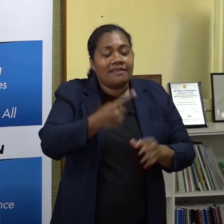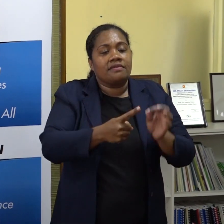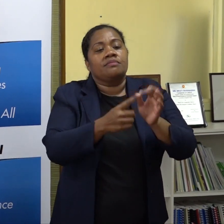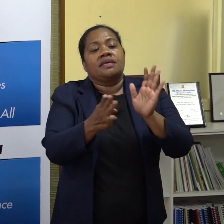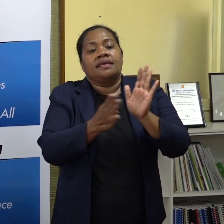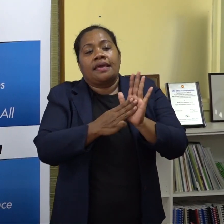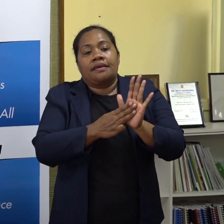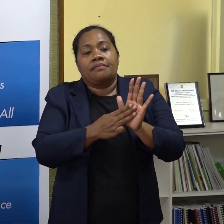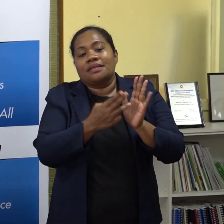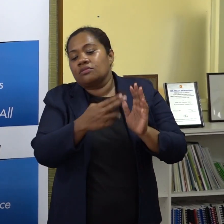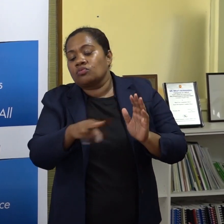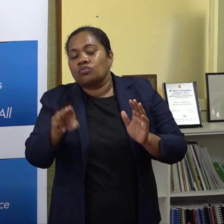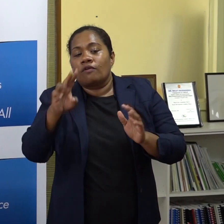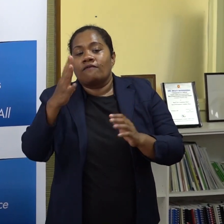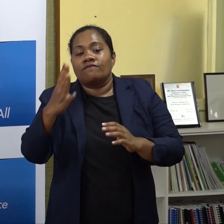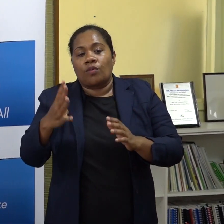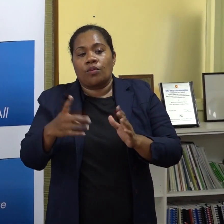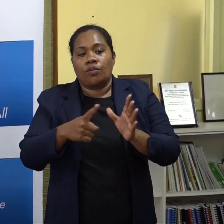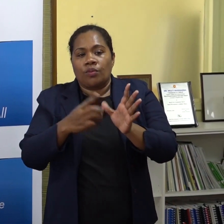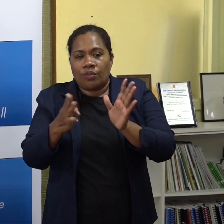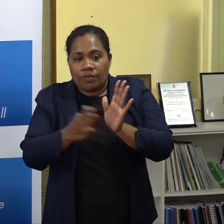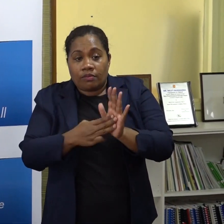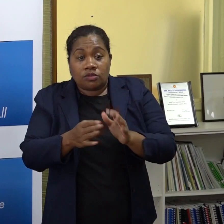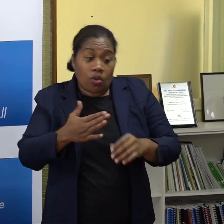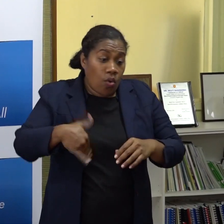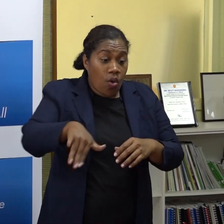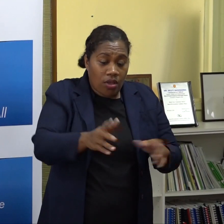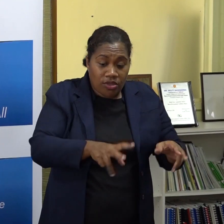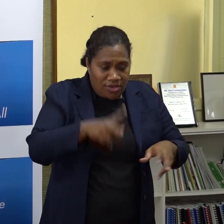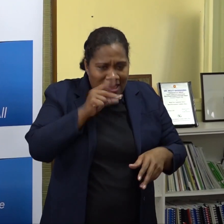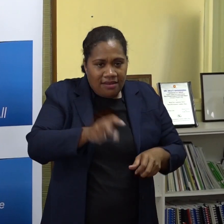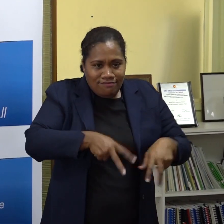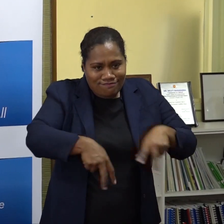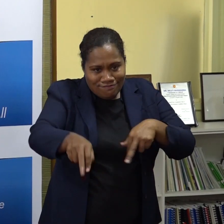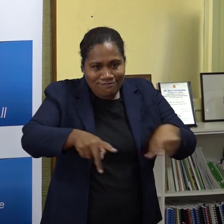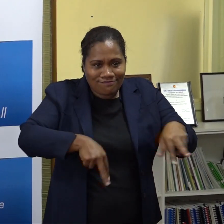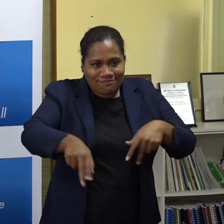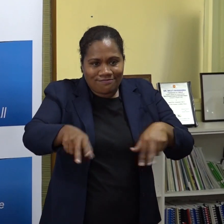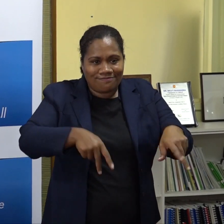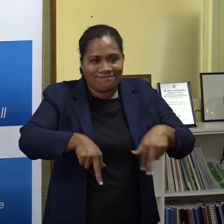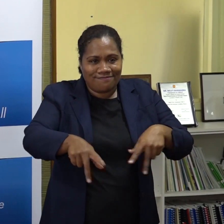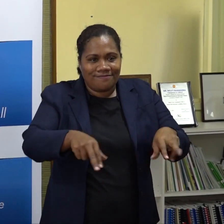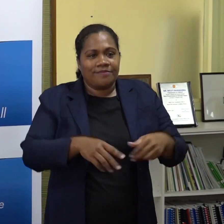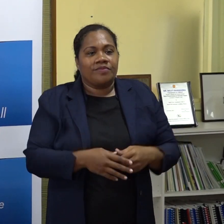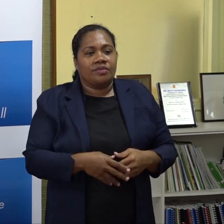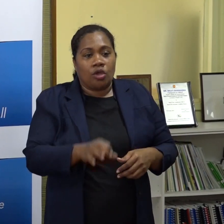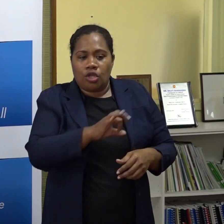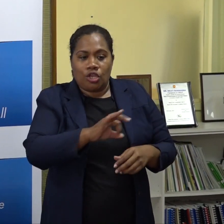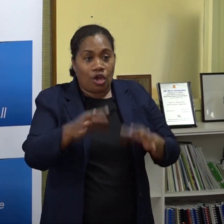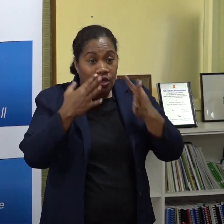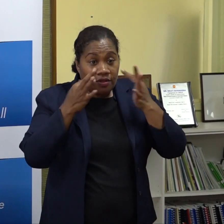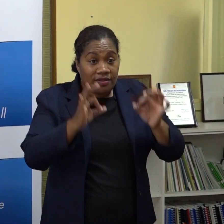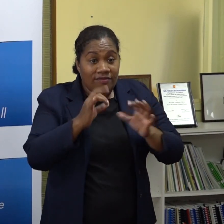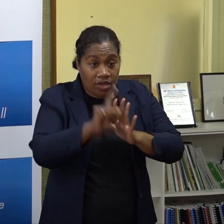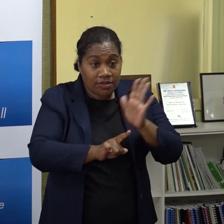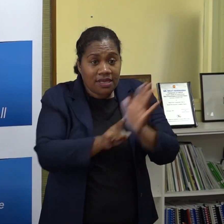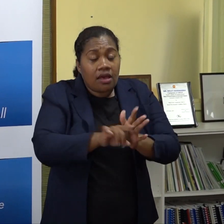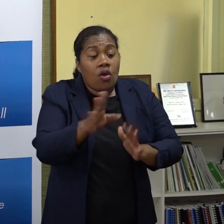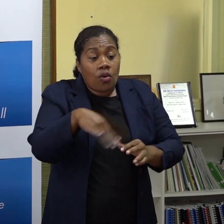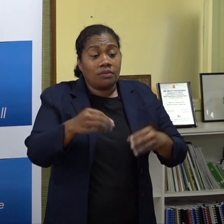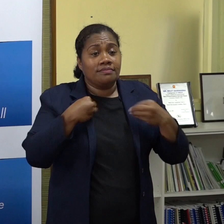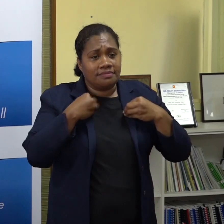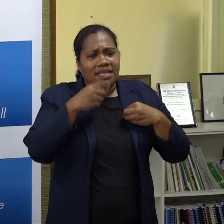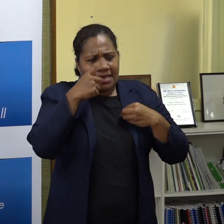today. Therefore, all movements will be allowed into the non-curfew hours, and all businesses can